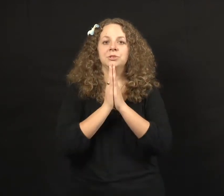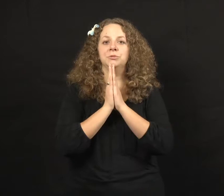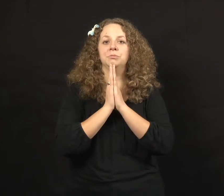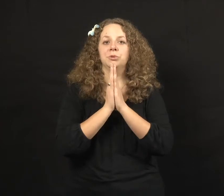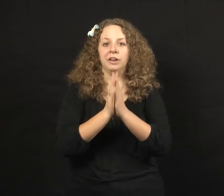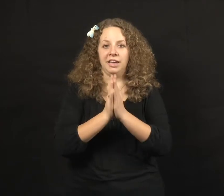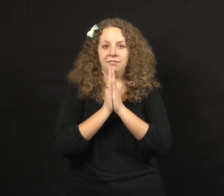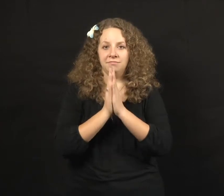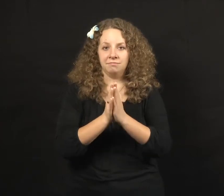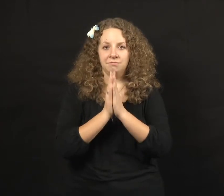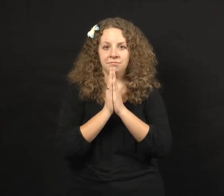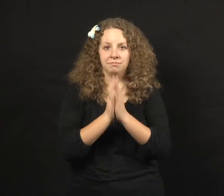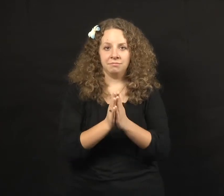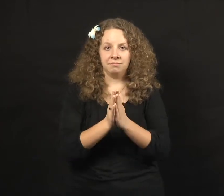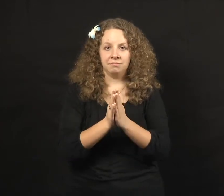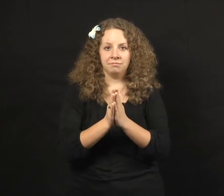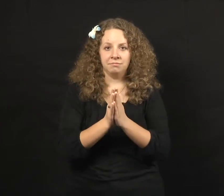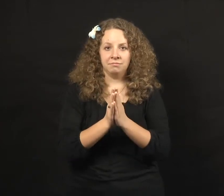To pray,